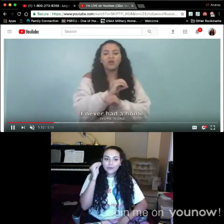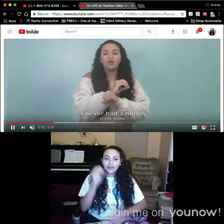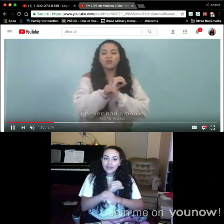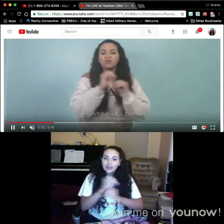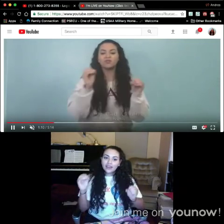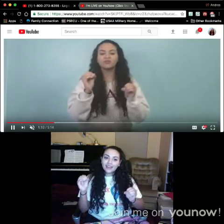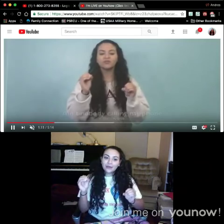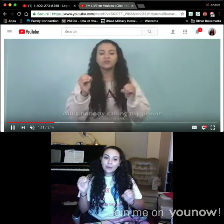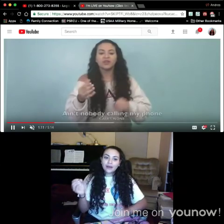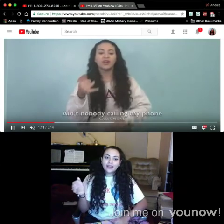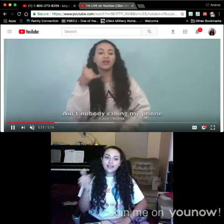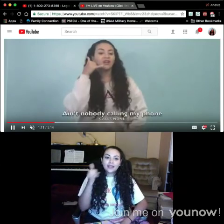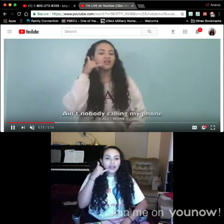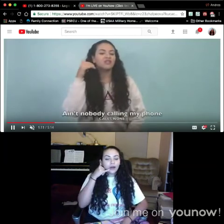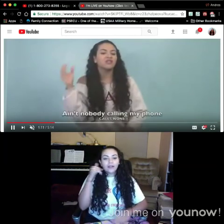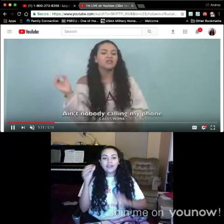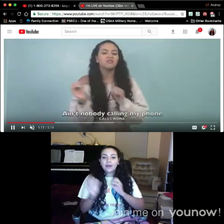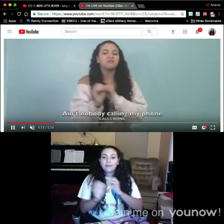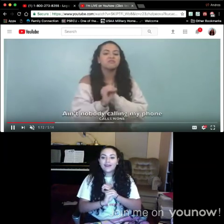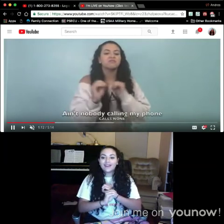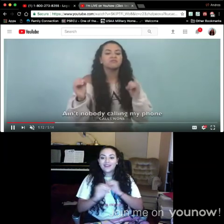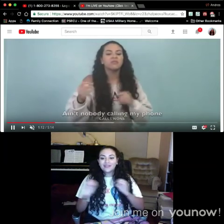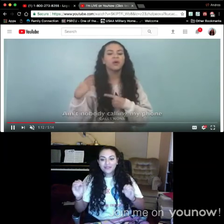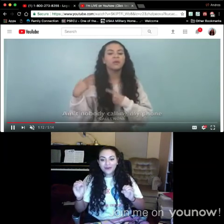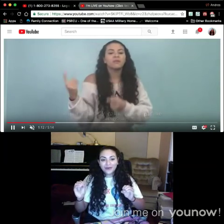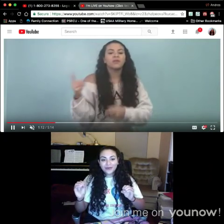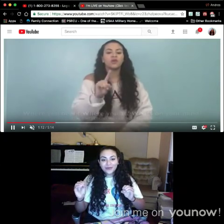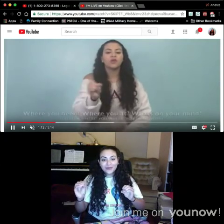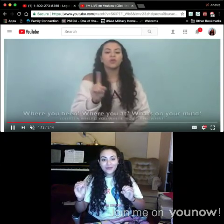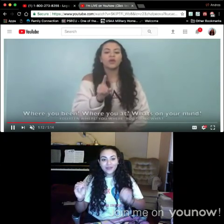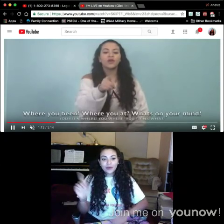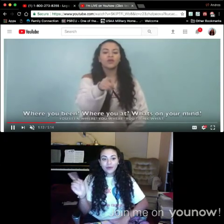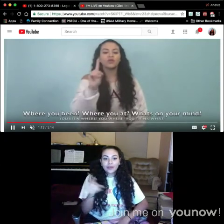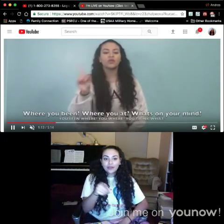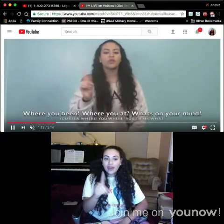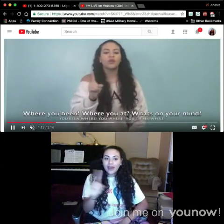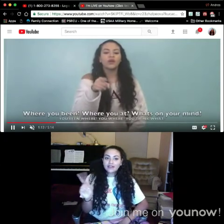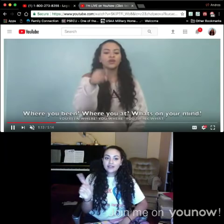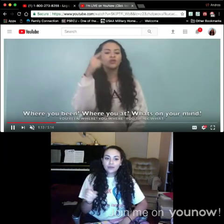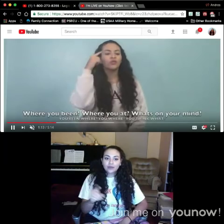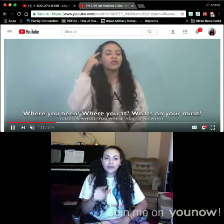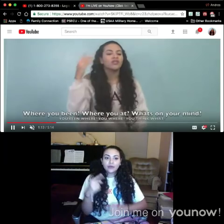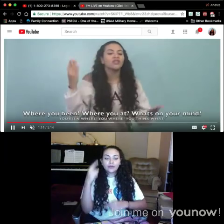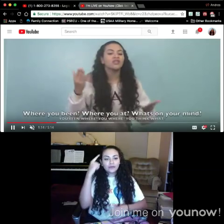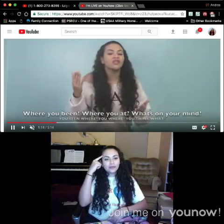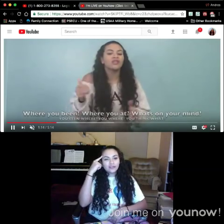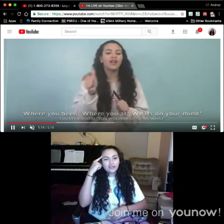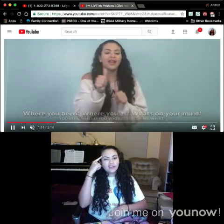home. Ain't nobody calling my phone. Where you at? Where